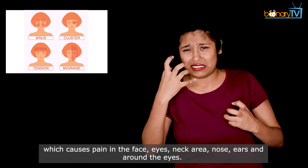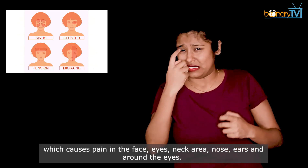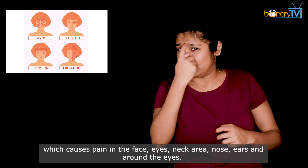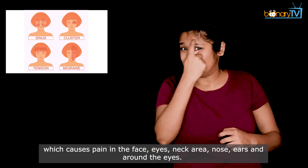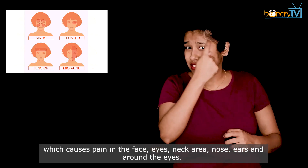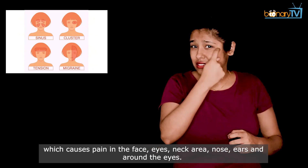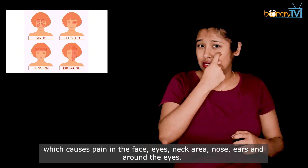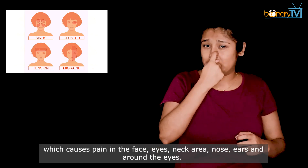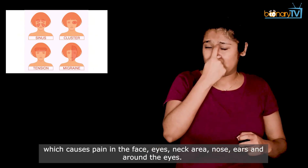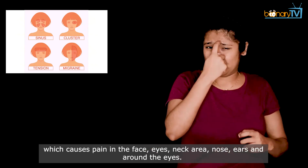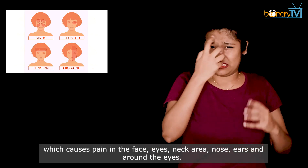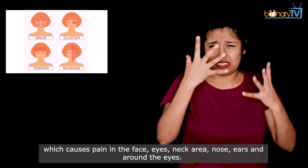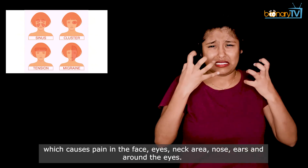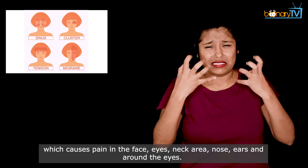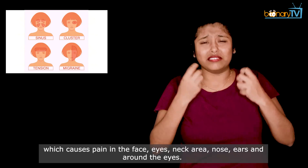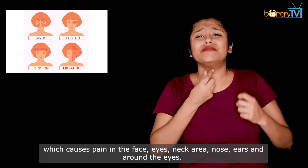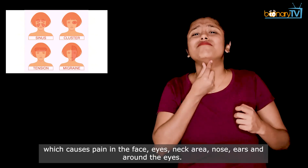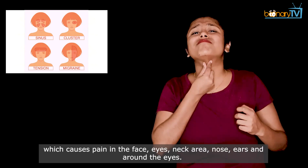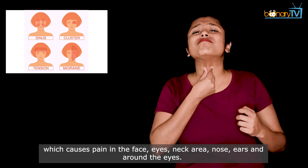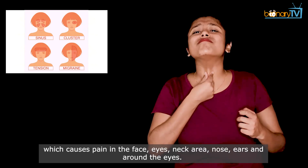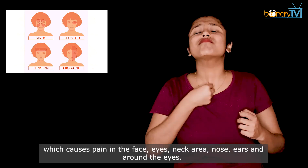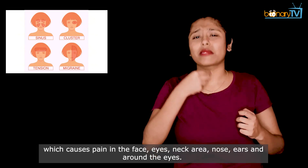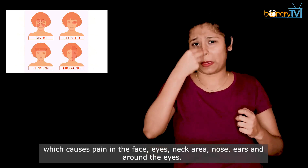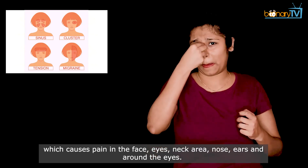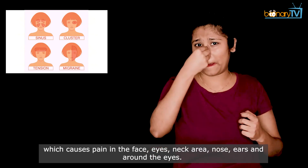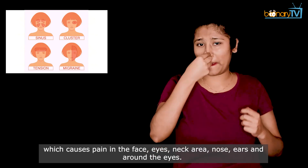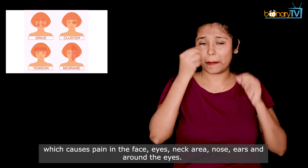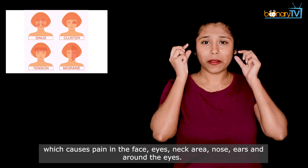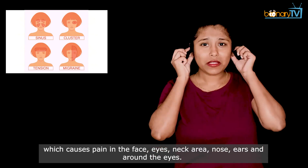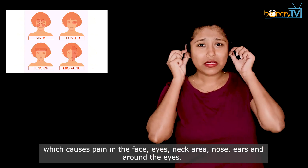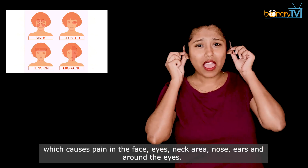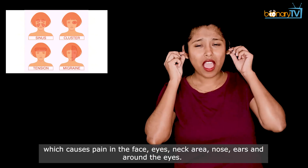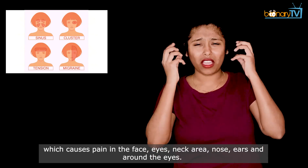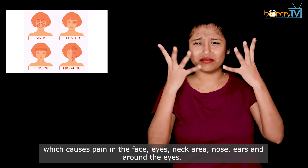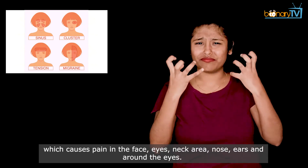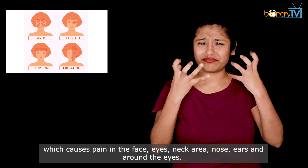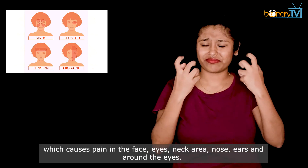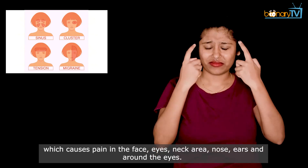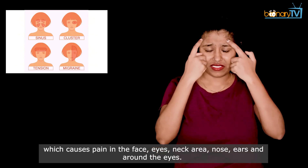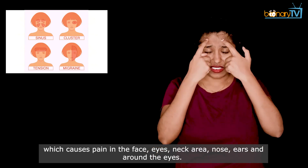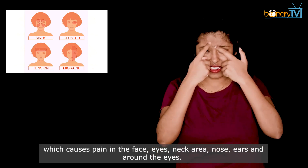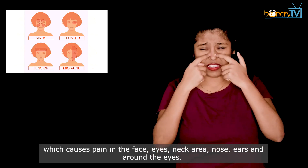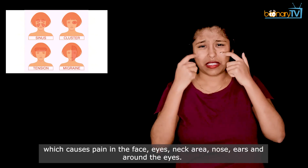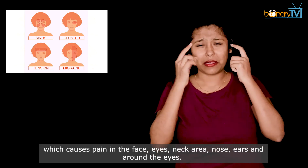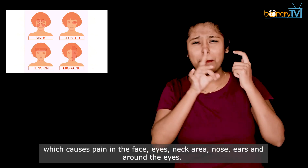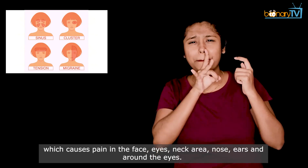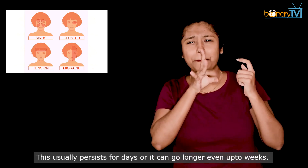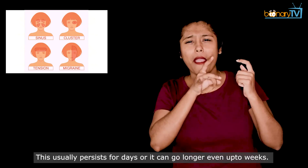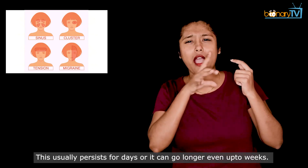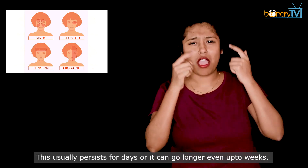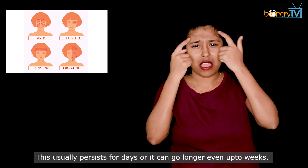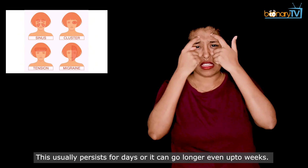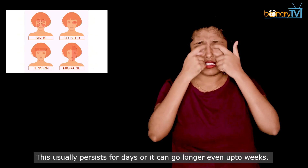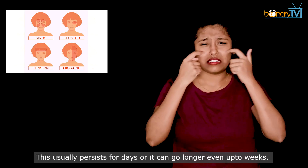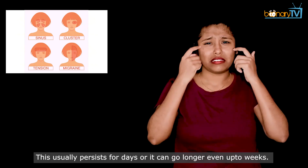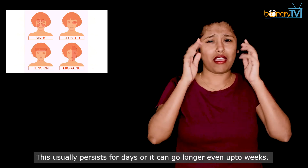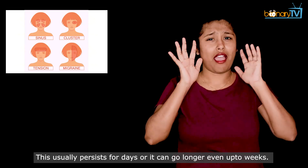neck area, nose, ears, and around the eyes. This usually